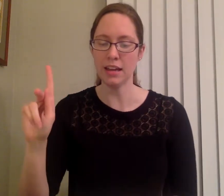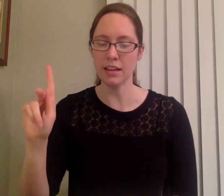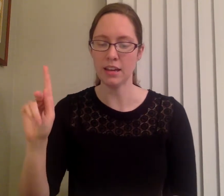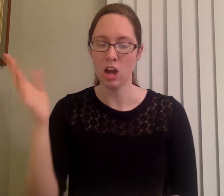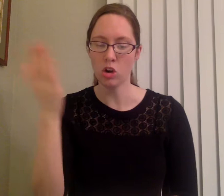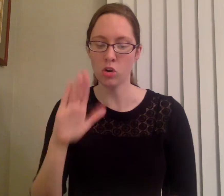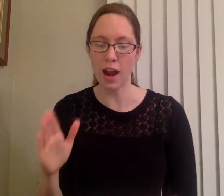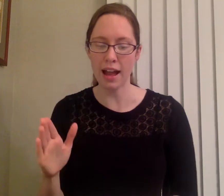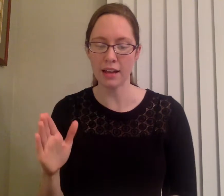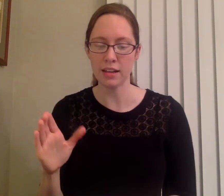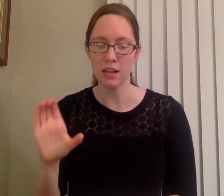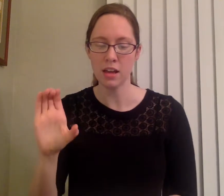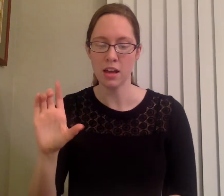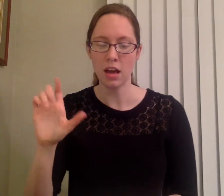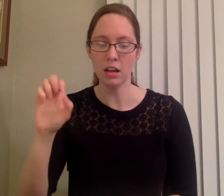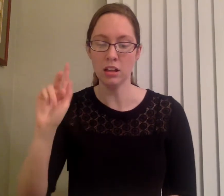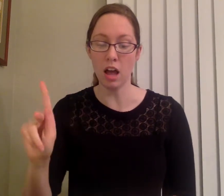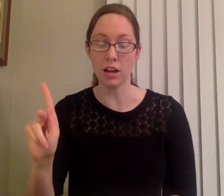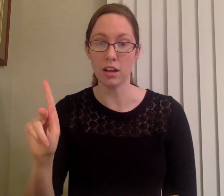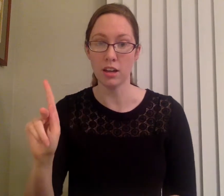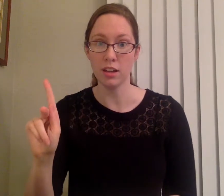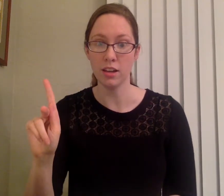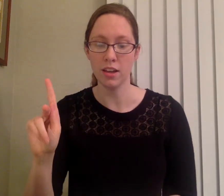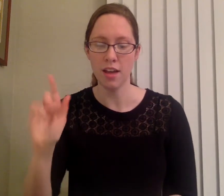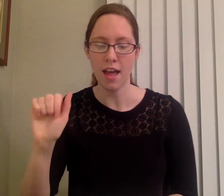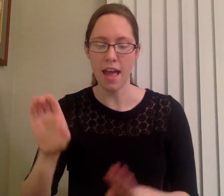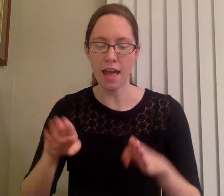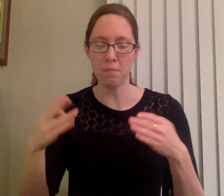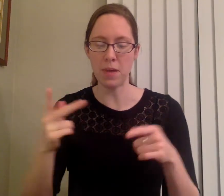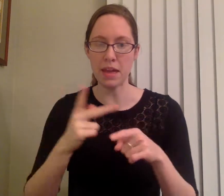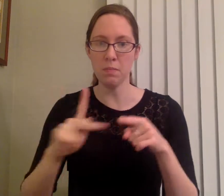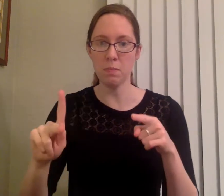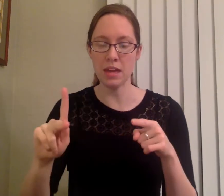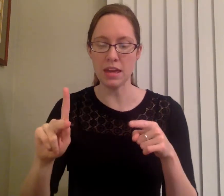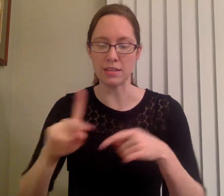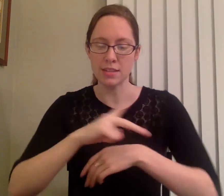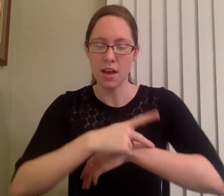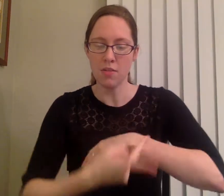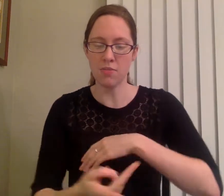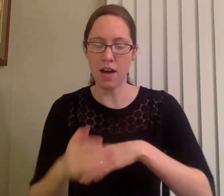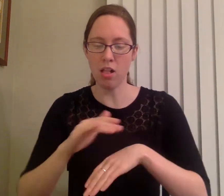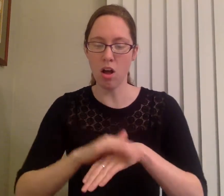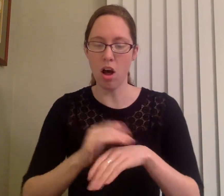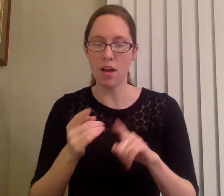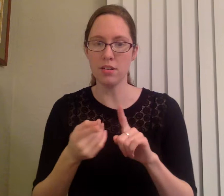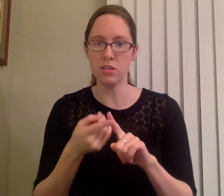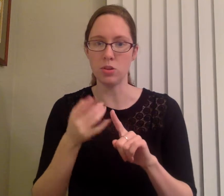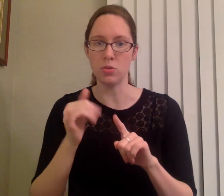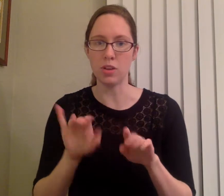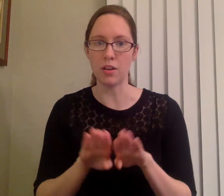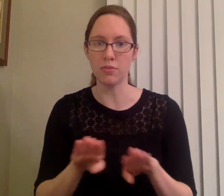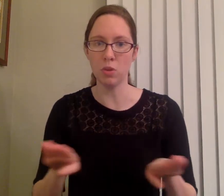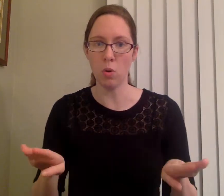Click, crack, clunk. A big piece fell onto the floor.